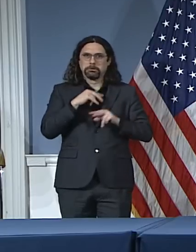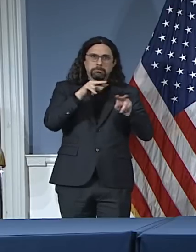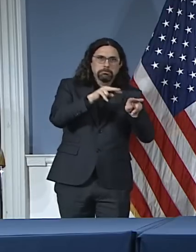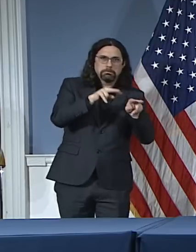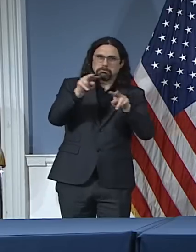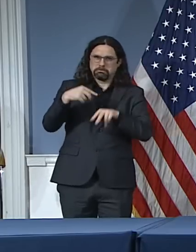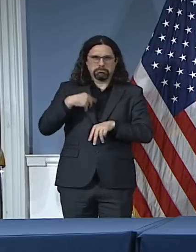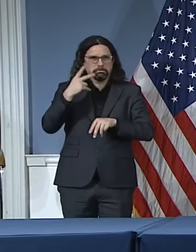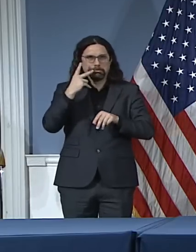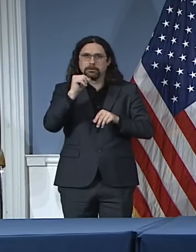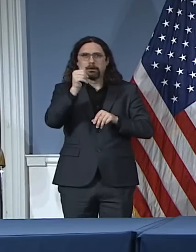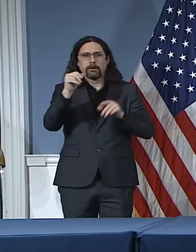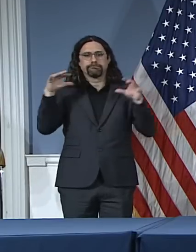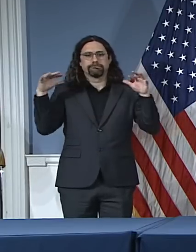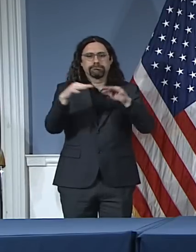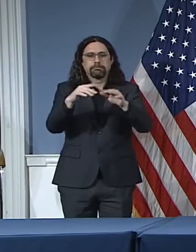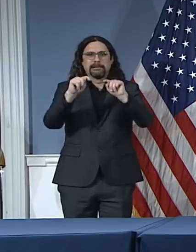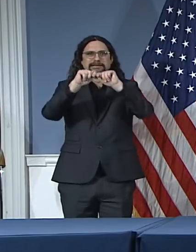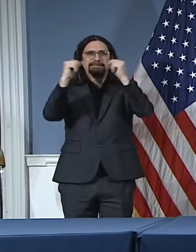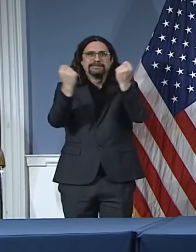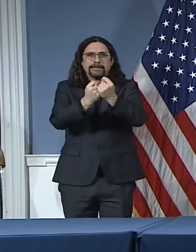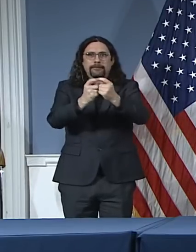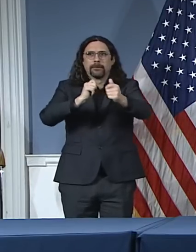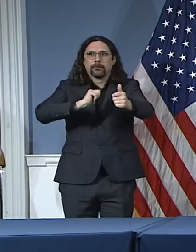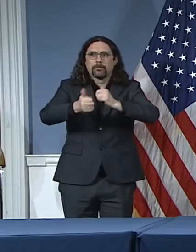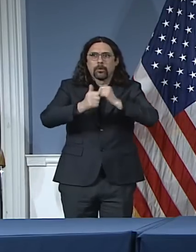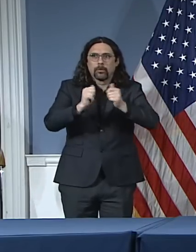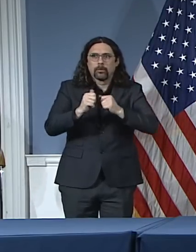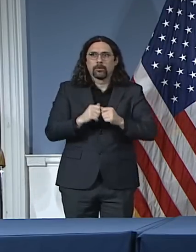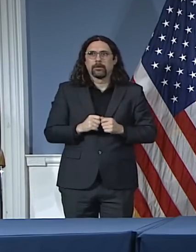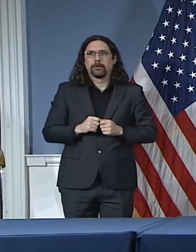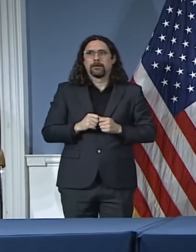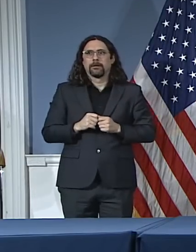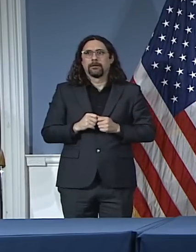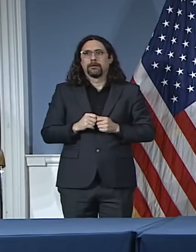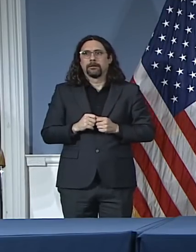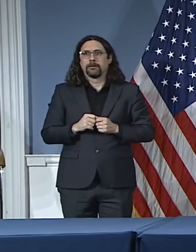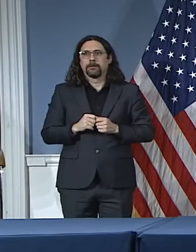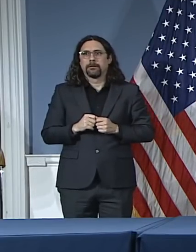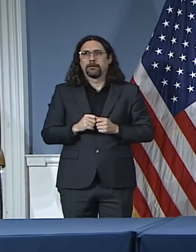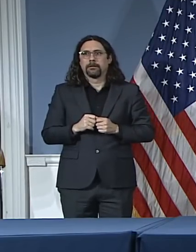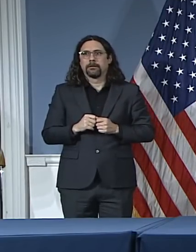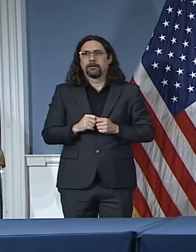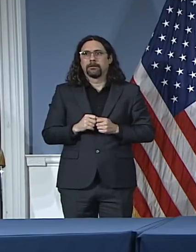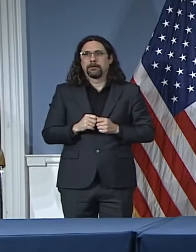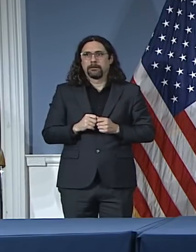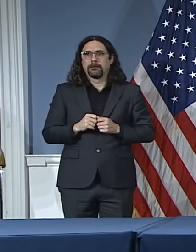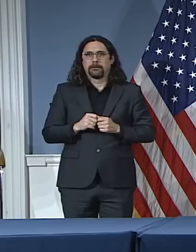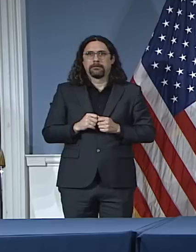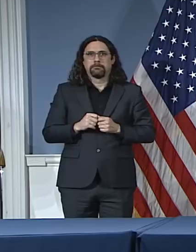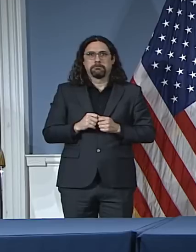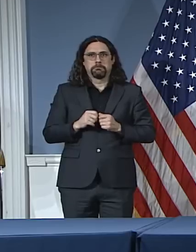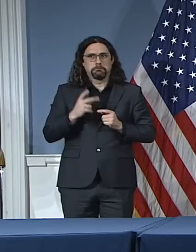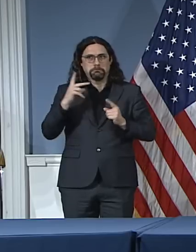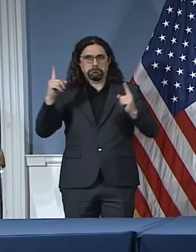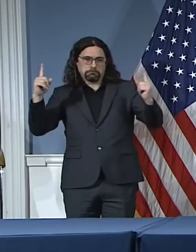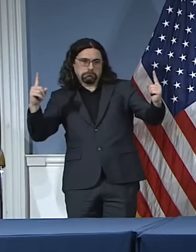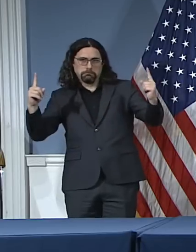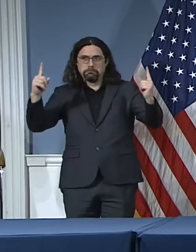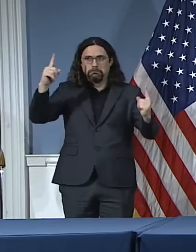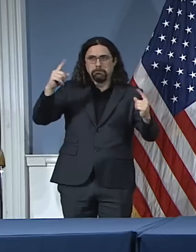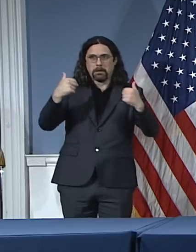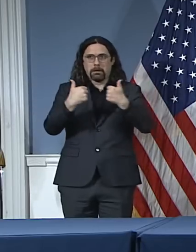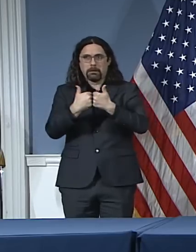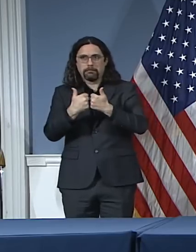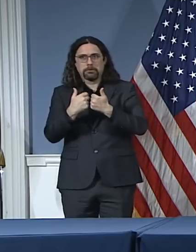2-on-2 pickup game. And I can tell you that the men and women now of the New York City Police Department are getting more and more involved in this, as the mayor said.